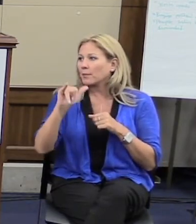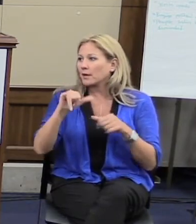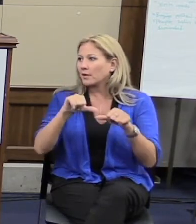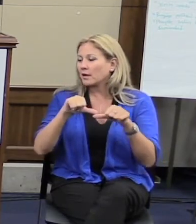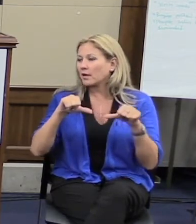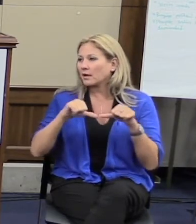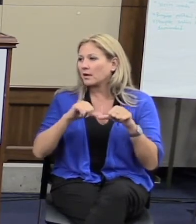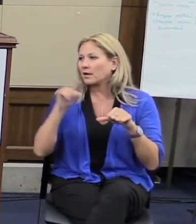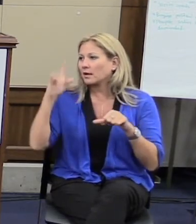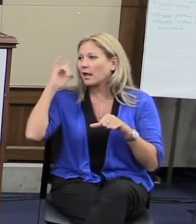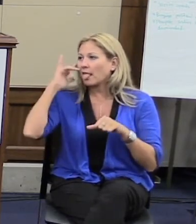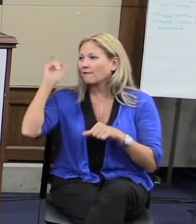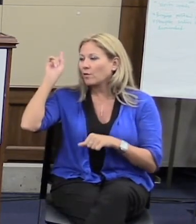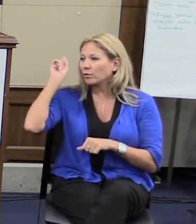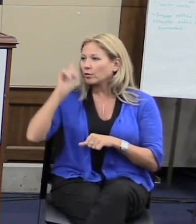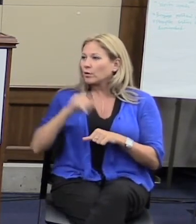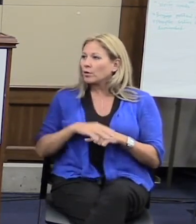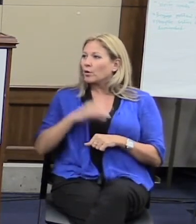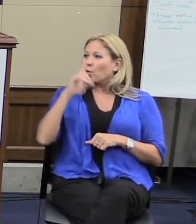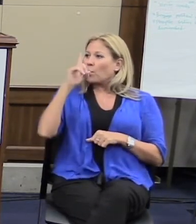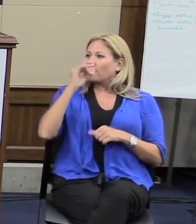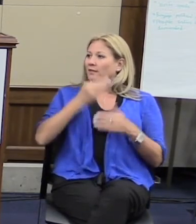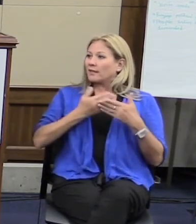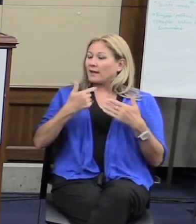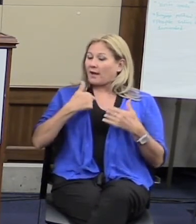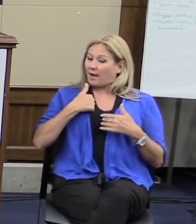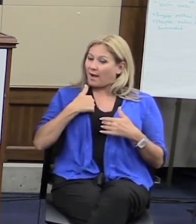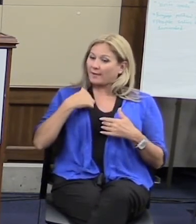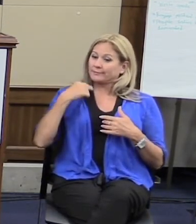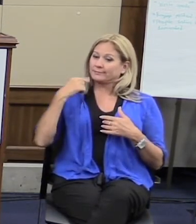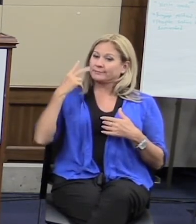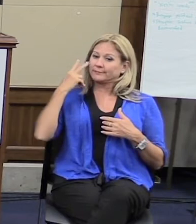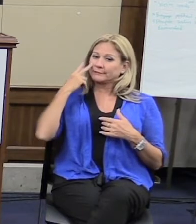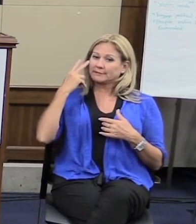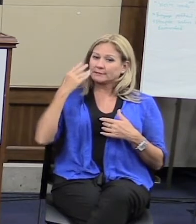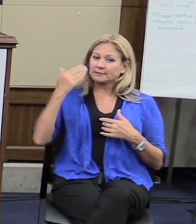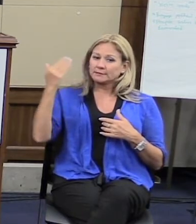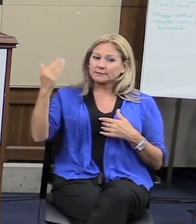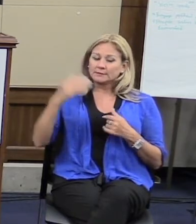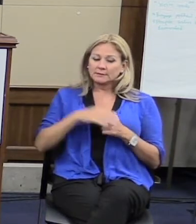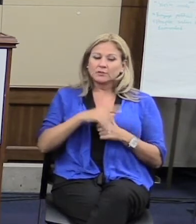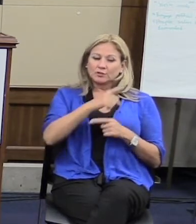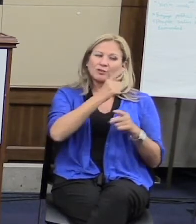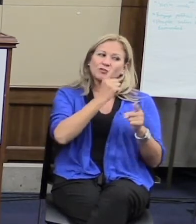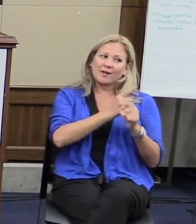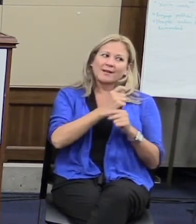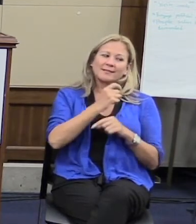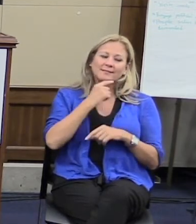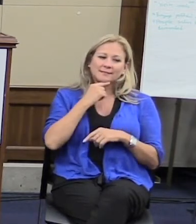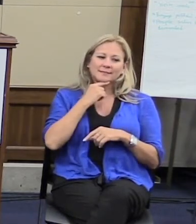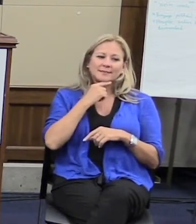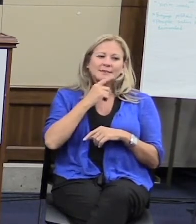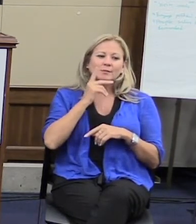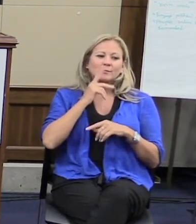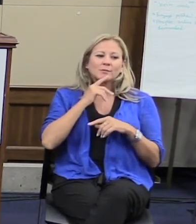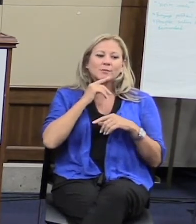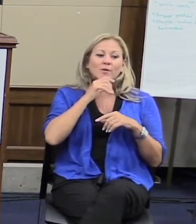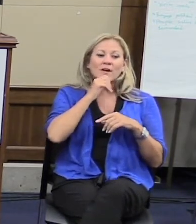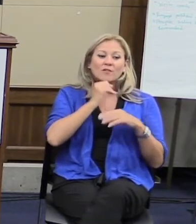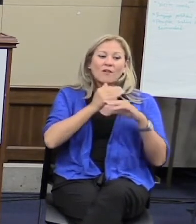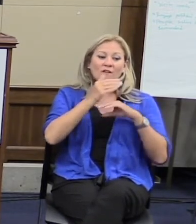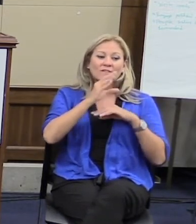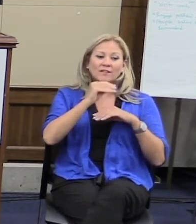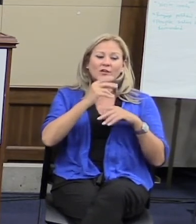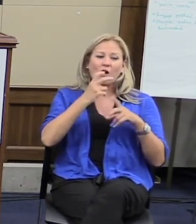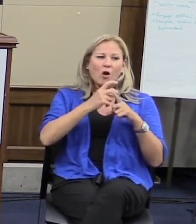in California. And one of the things that I am finding, and you are right, seniors are hard to place to go back to work after the age of 50, but